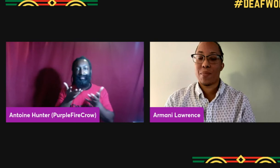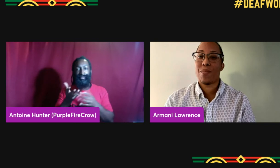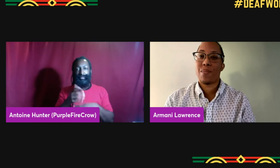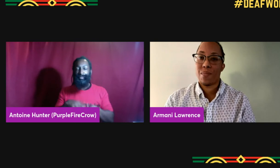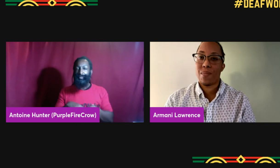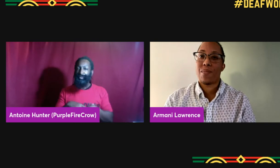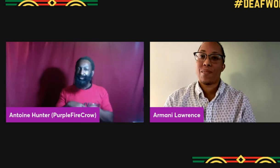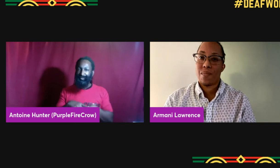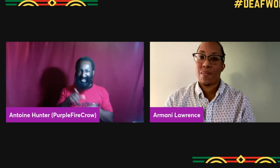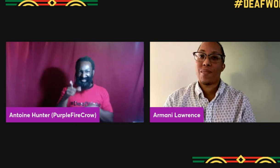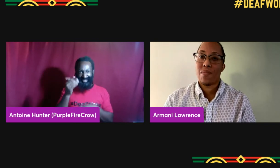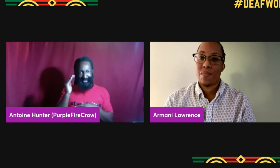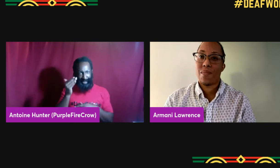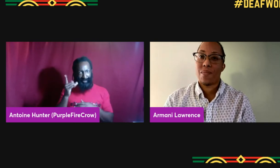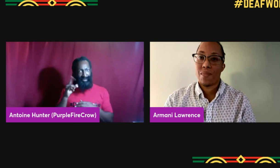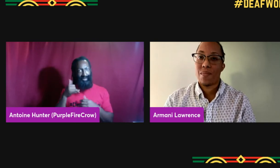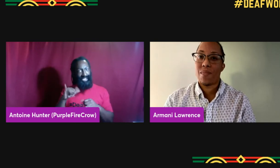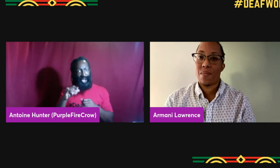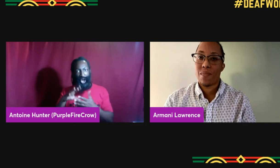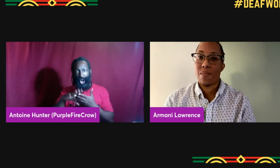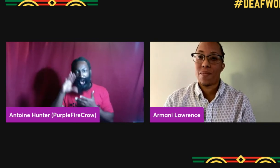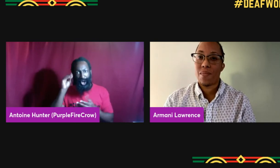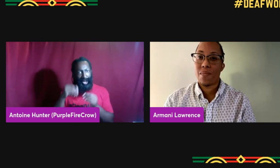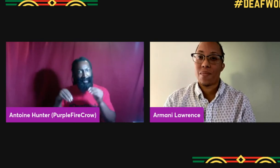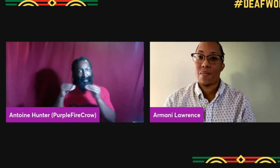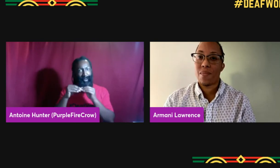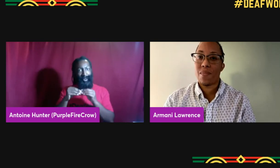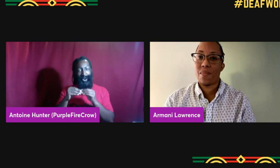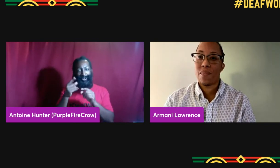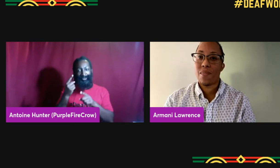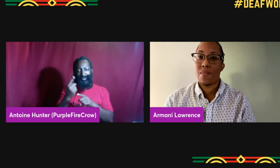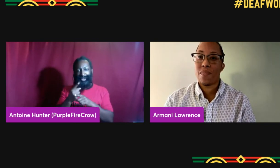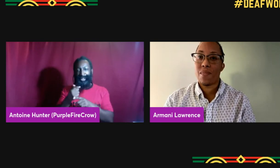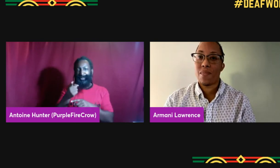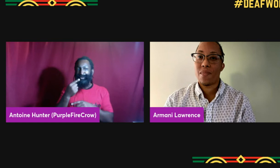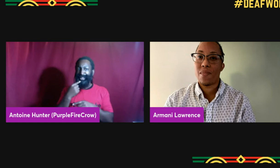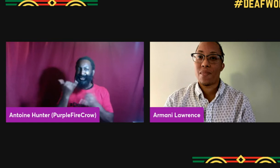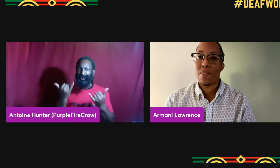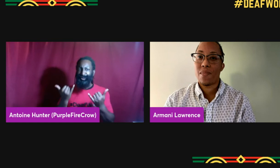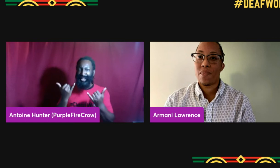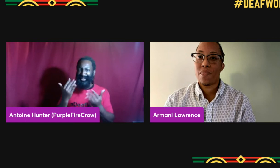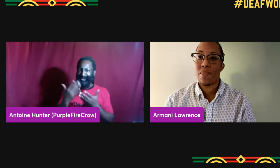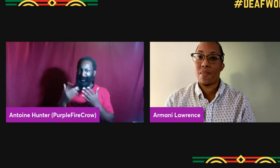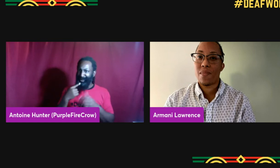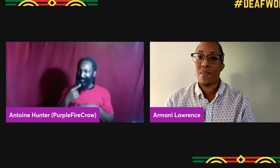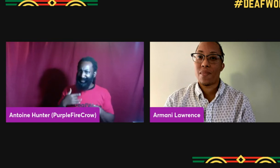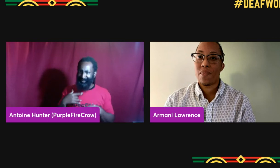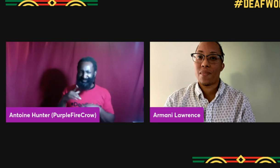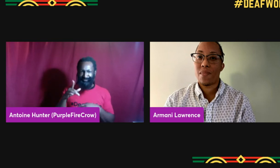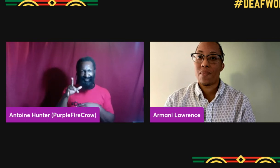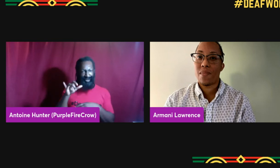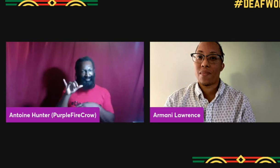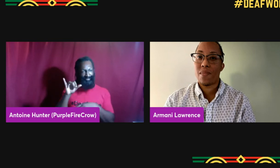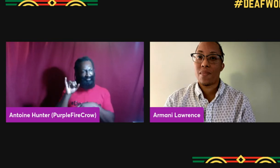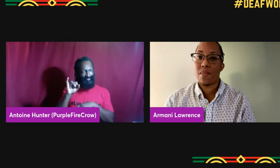You know, we always have to continue the conversation. It seems people are still learning more, right?